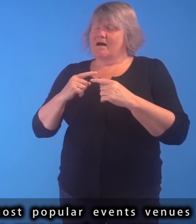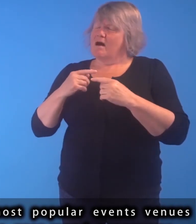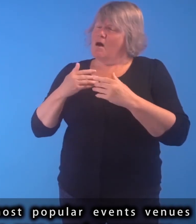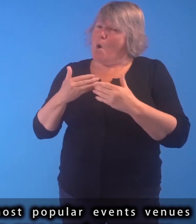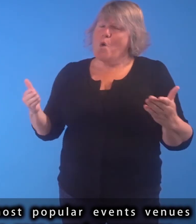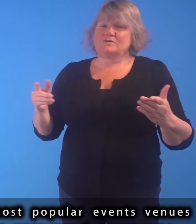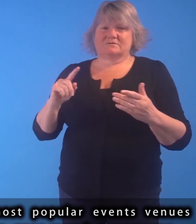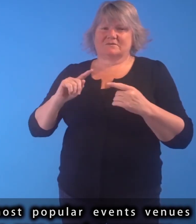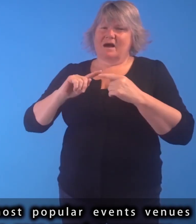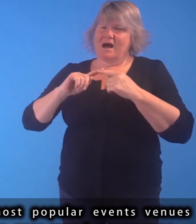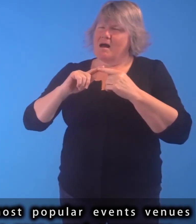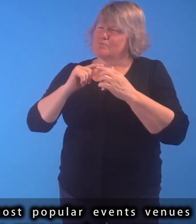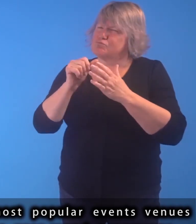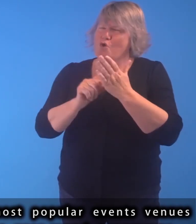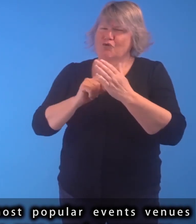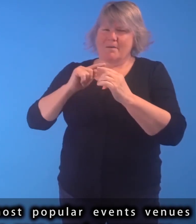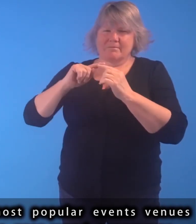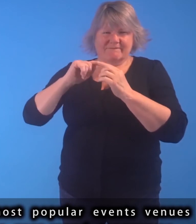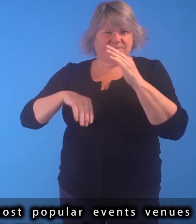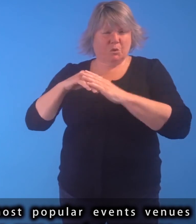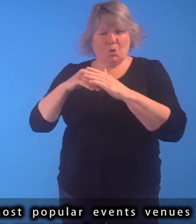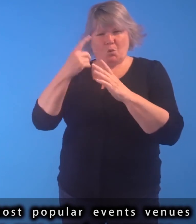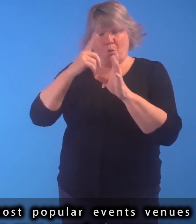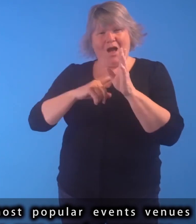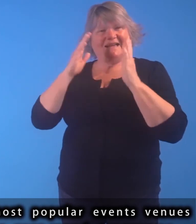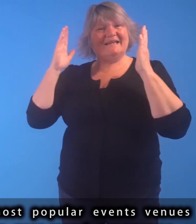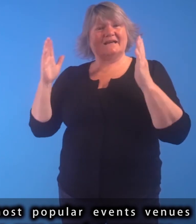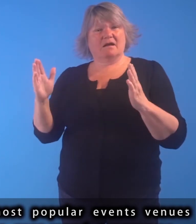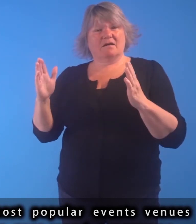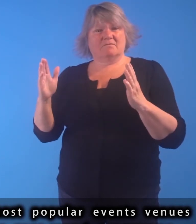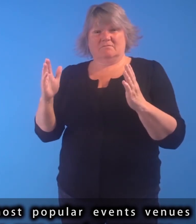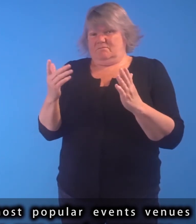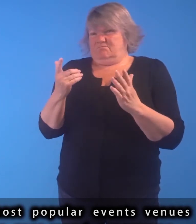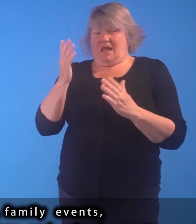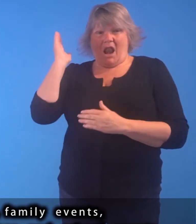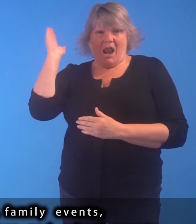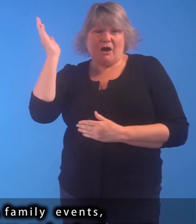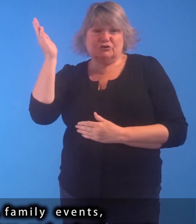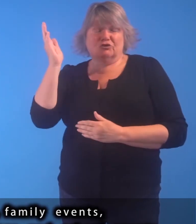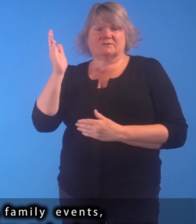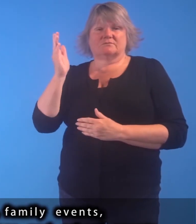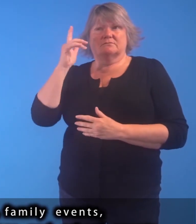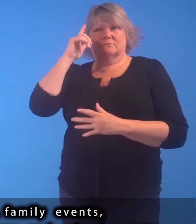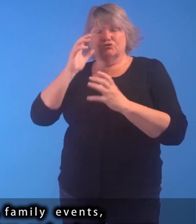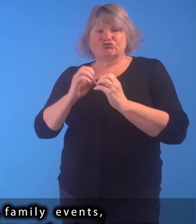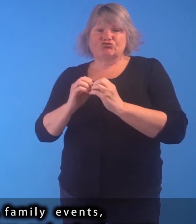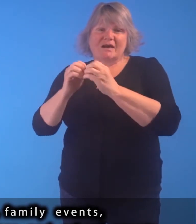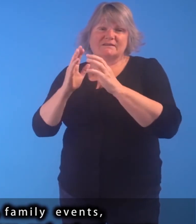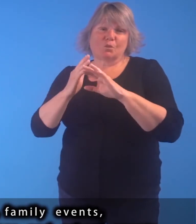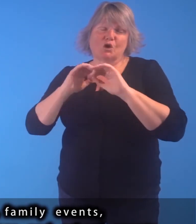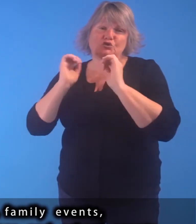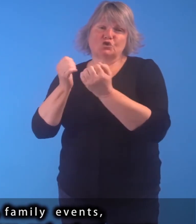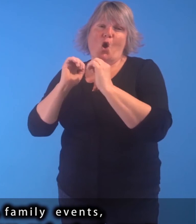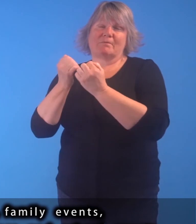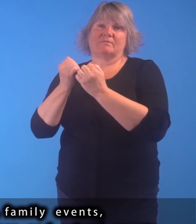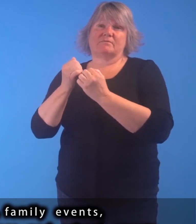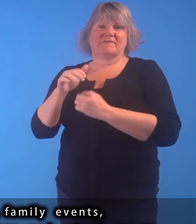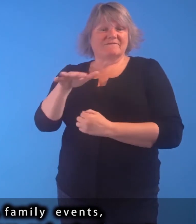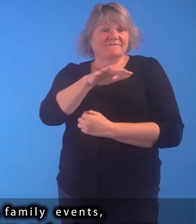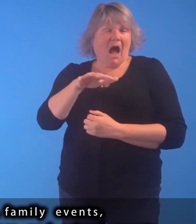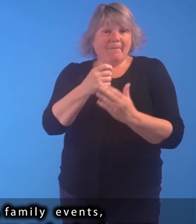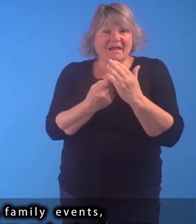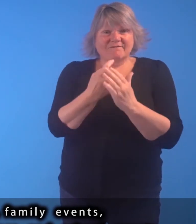My mother's working life at Lauriston Castle commenced when she was 15 years of age. A feature